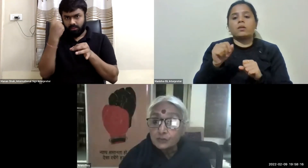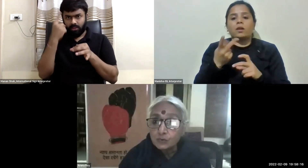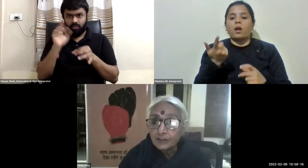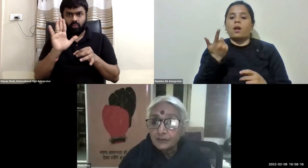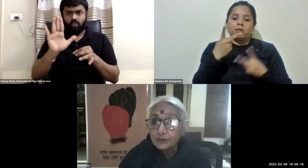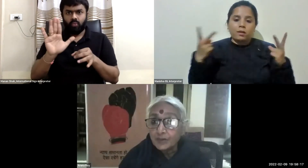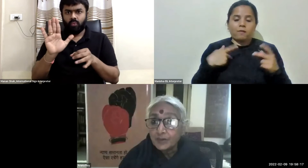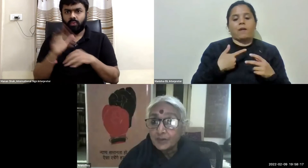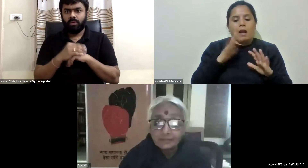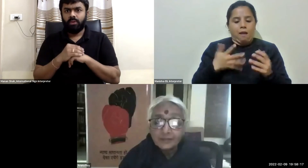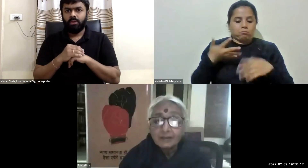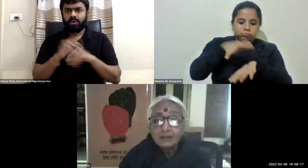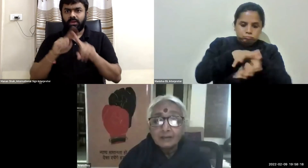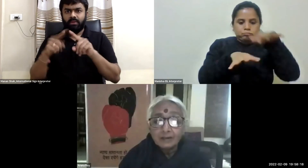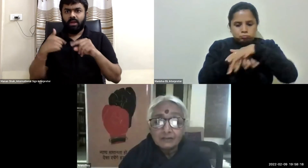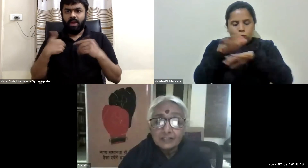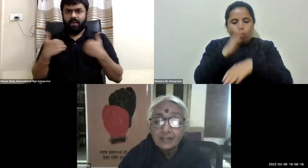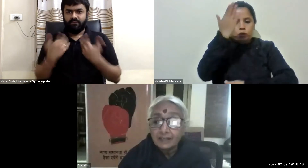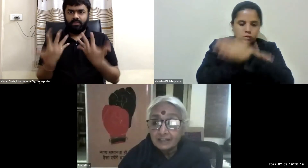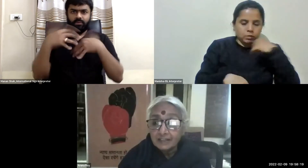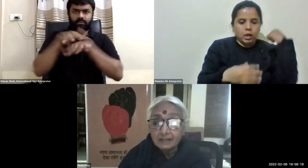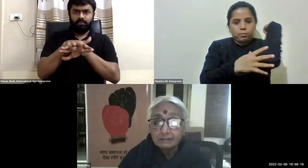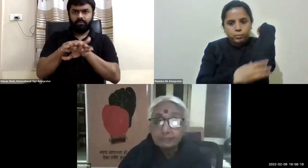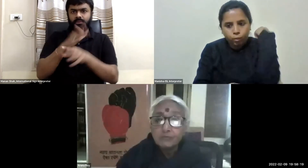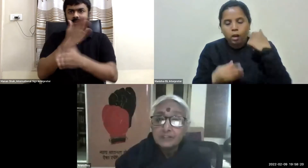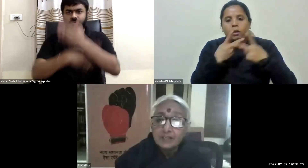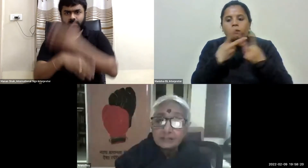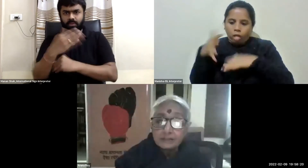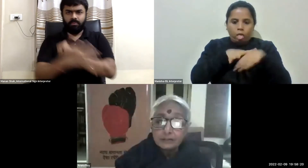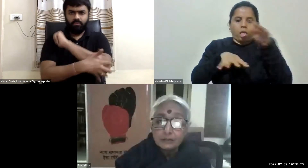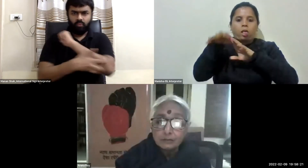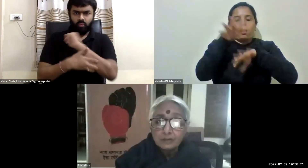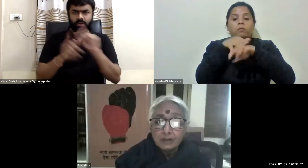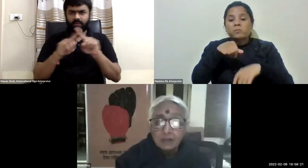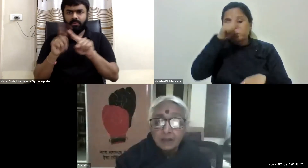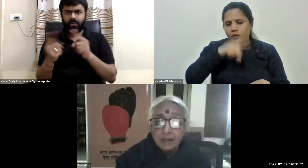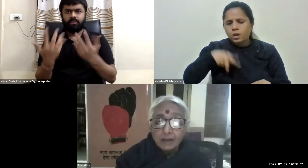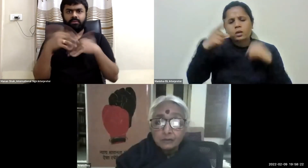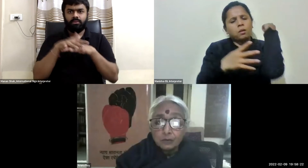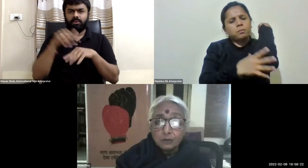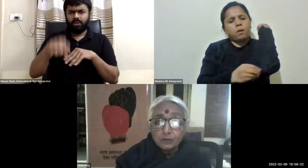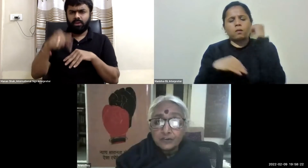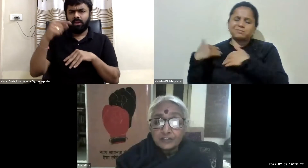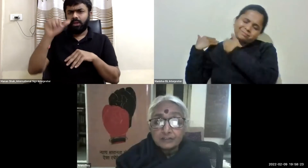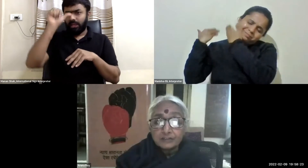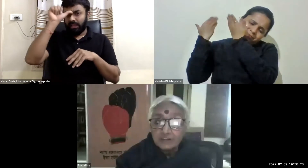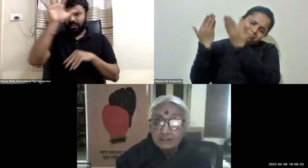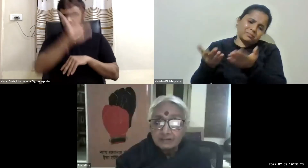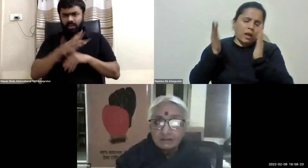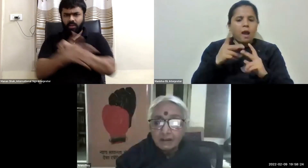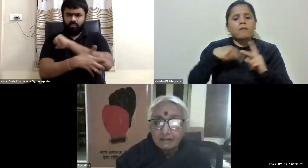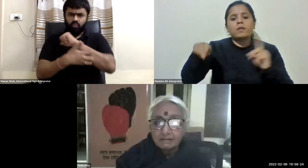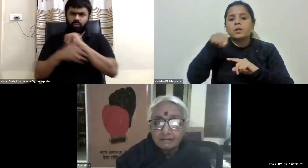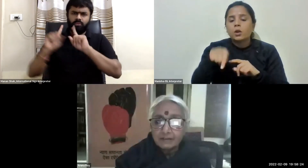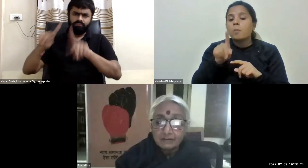there is no other way out. In countries like India, poverty has continued, though growth rates have